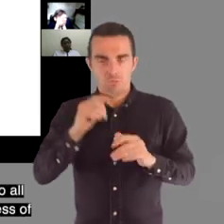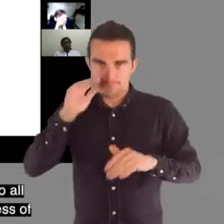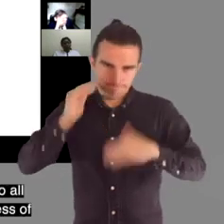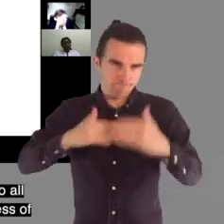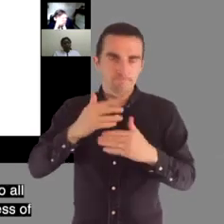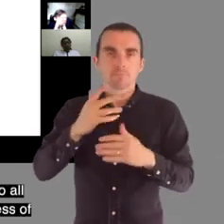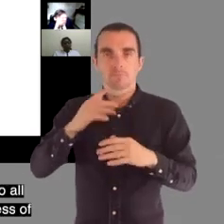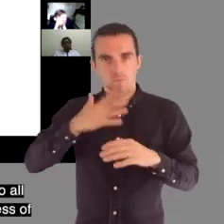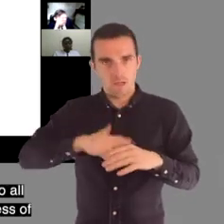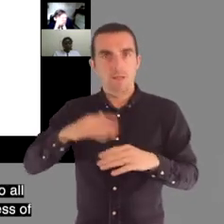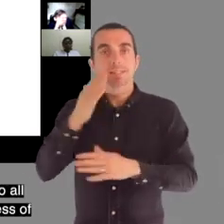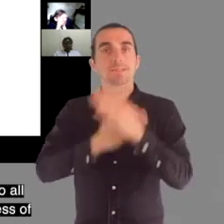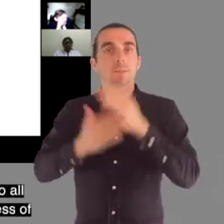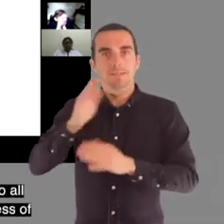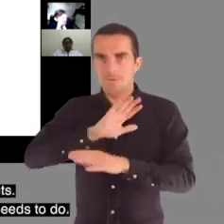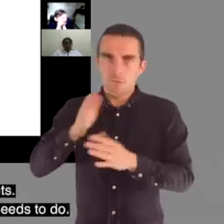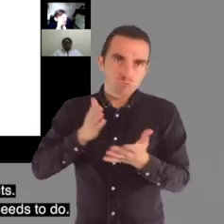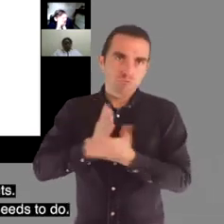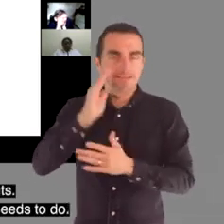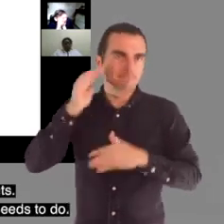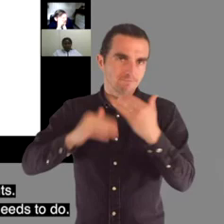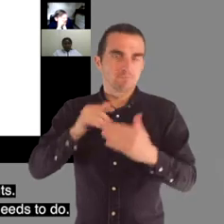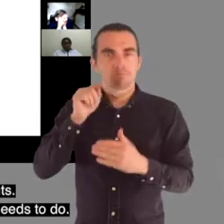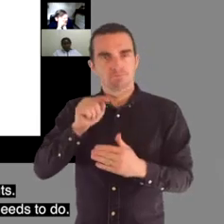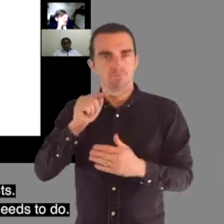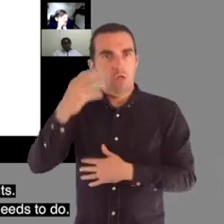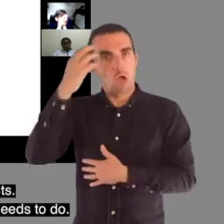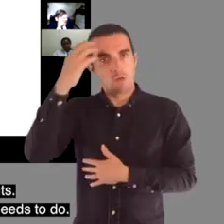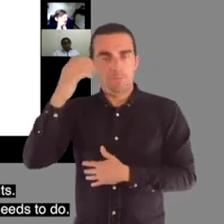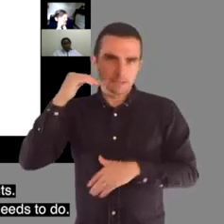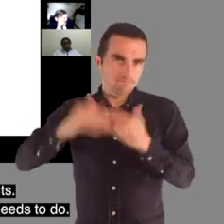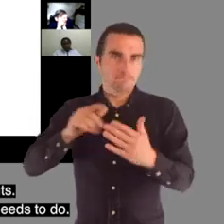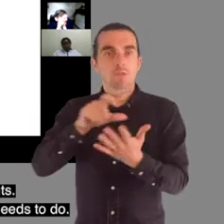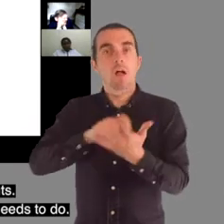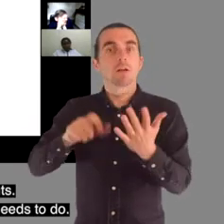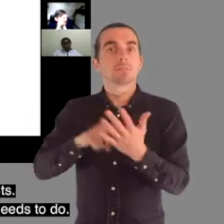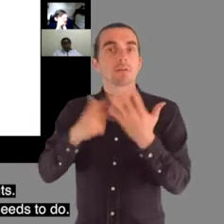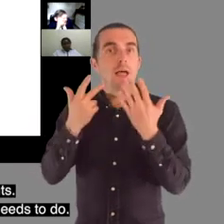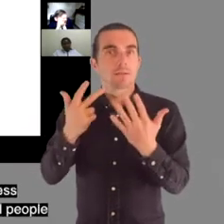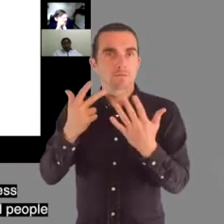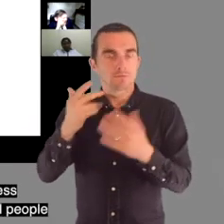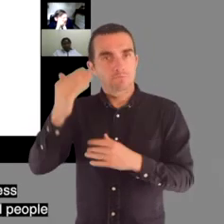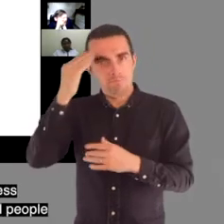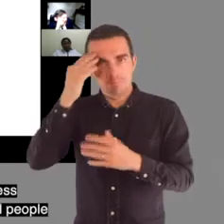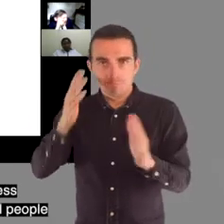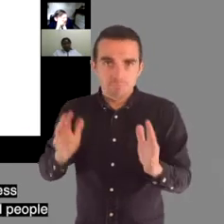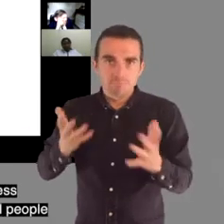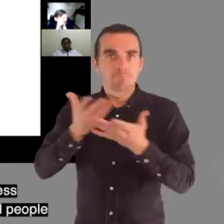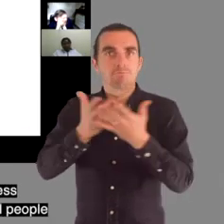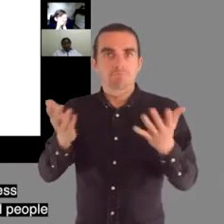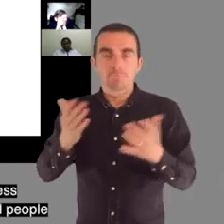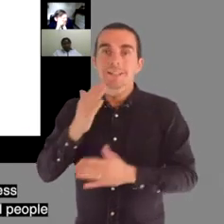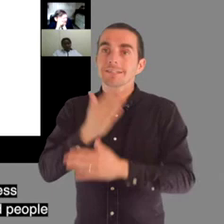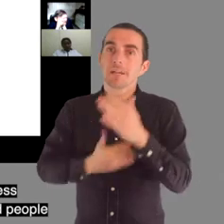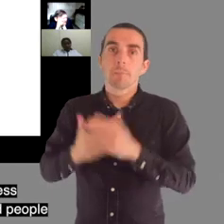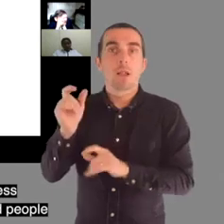available to all disabled people on the progress of implementing disability rights. This is something the government needs to do. It's part of Article 8,